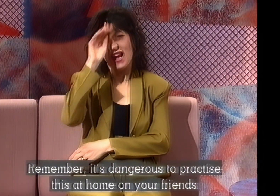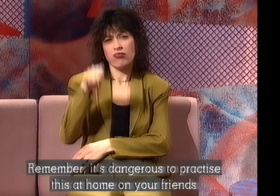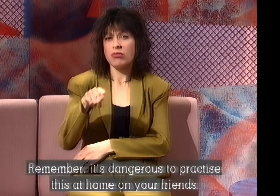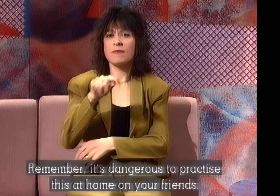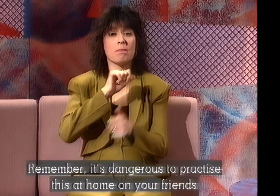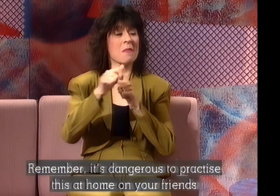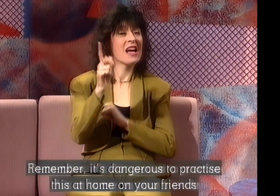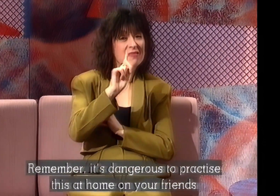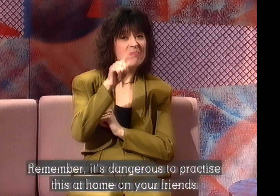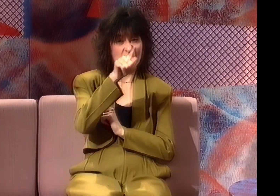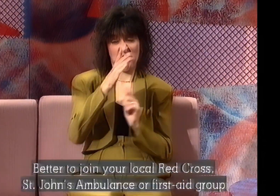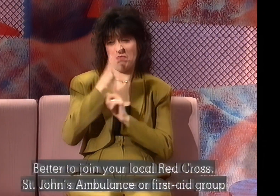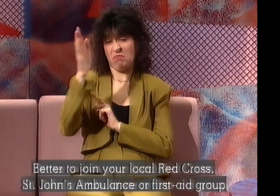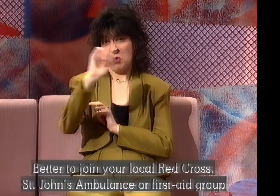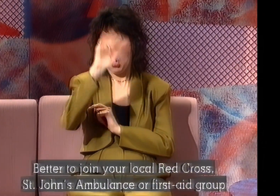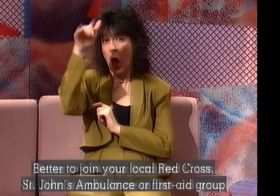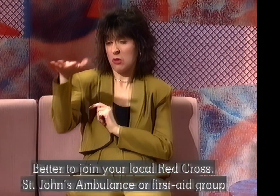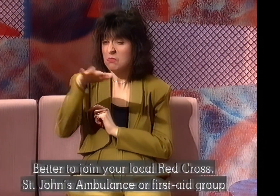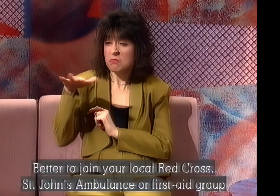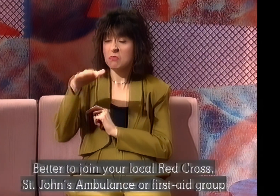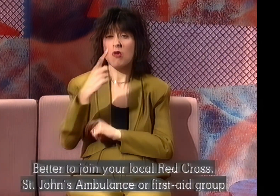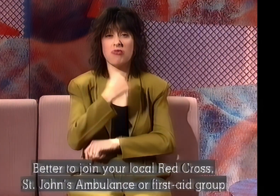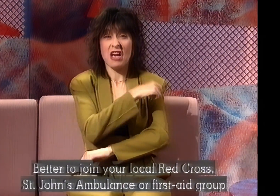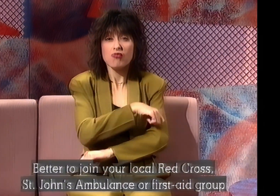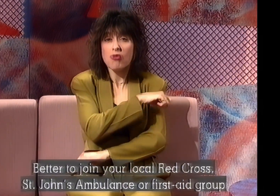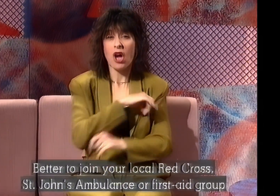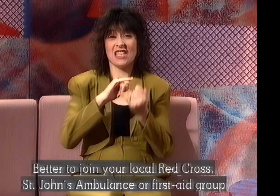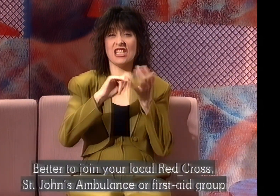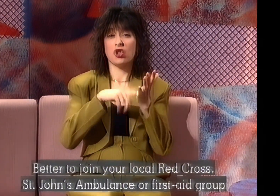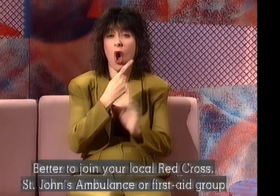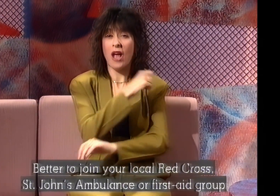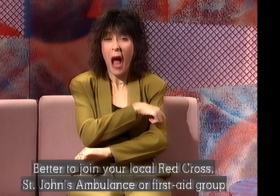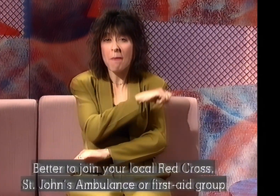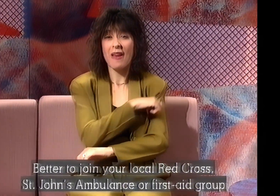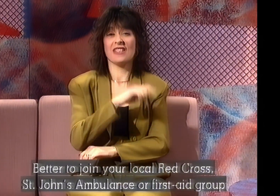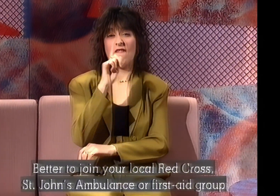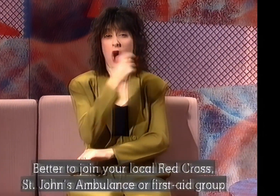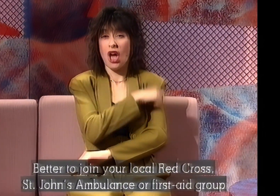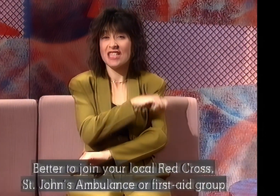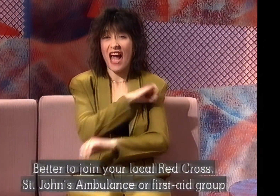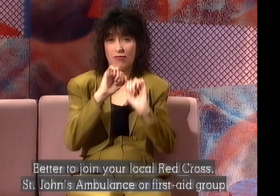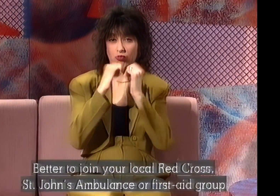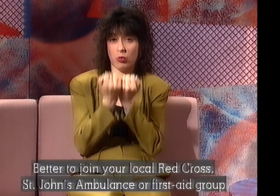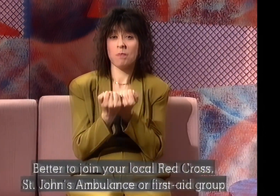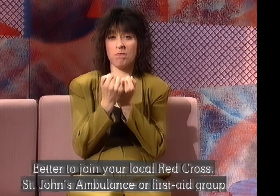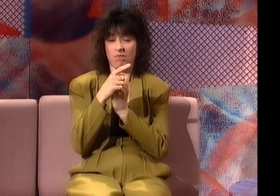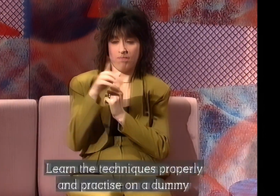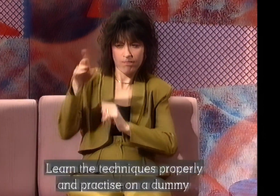friends. Much better to join your local Red Cross, St John's Ambulance or first aid group, learn the